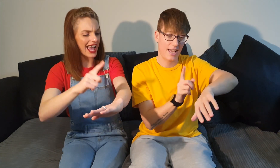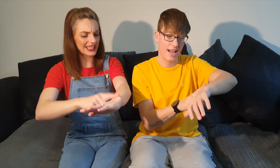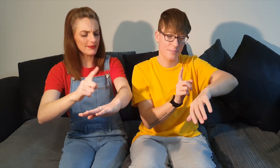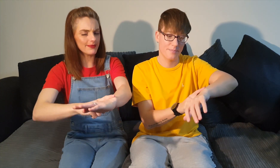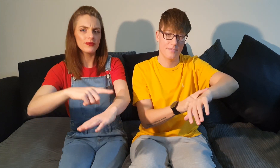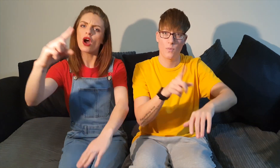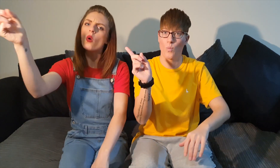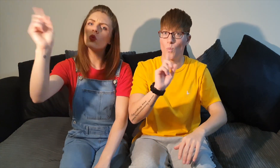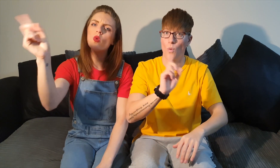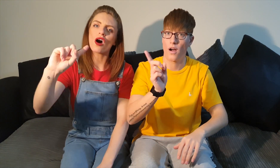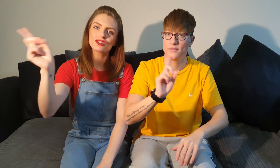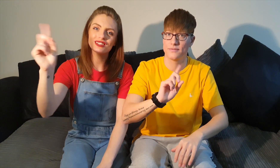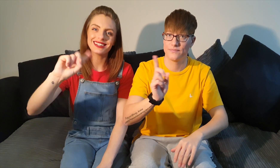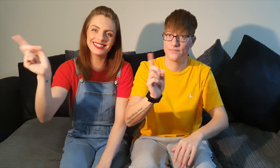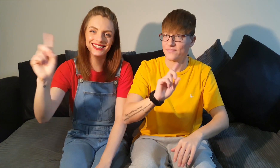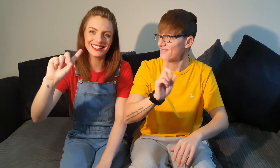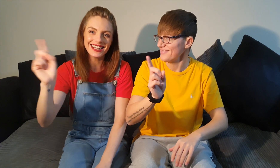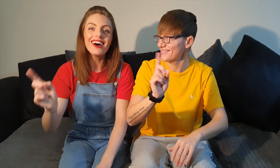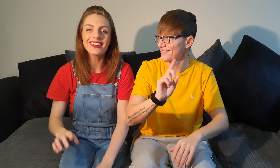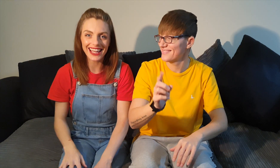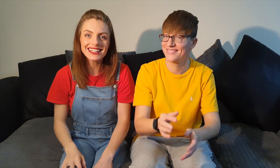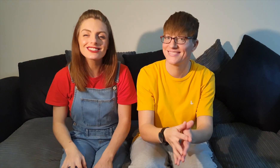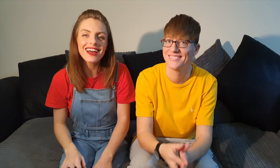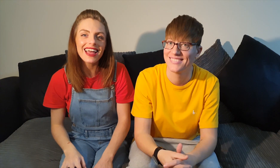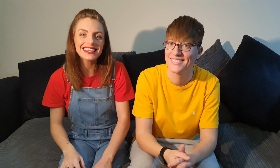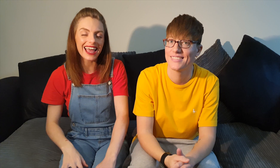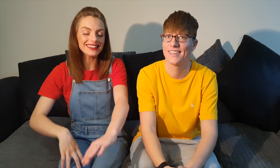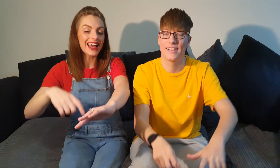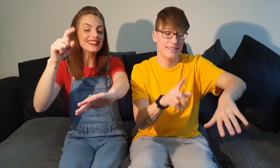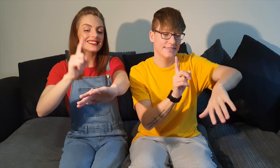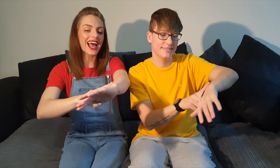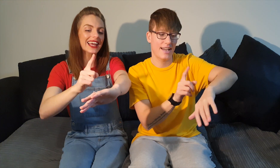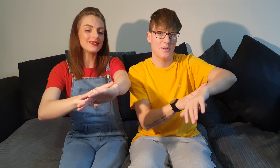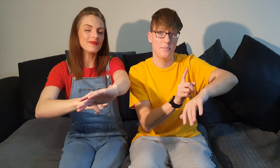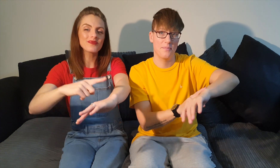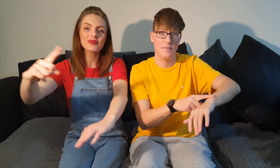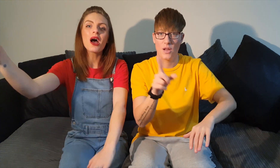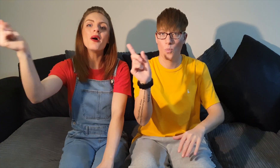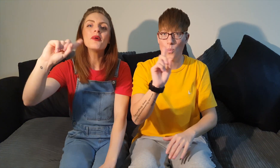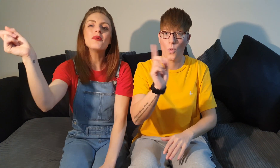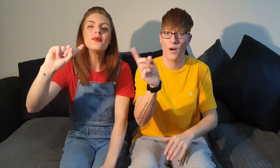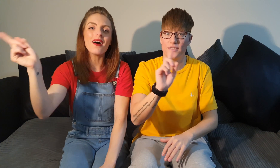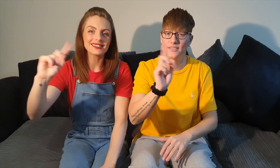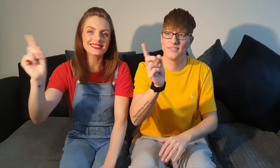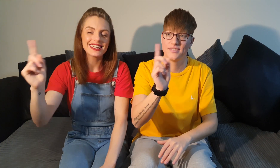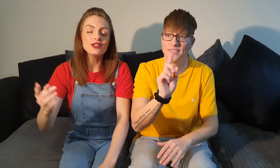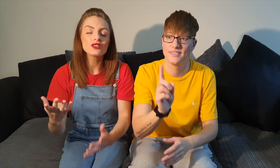Time, what? Okay, let's try that again. Time, what? So